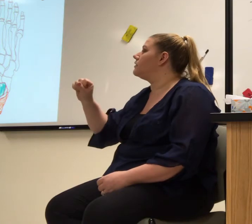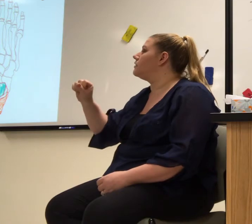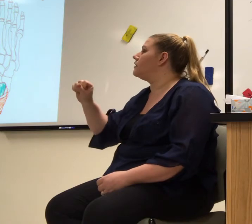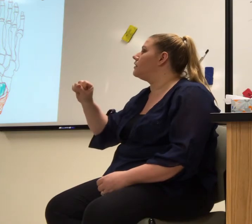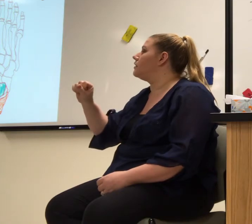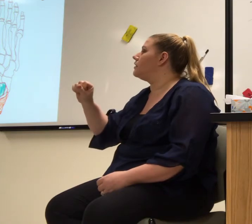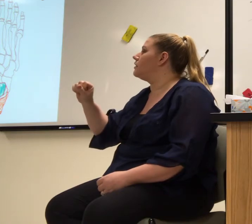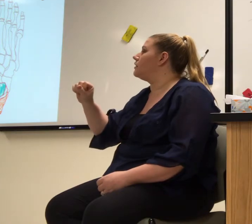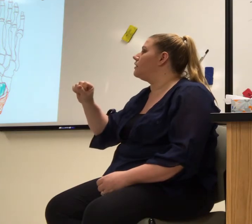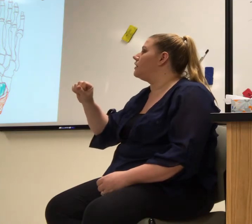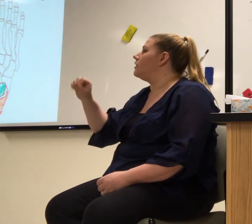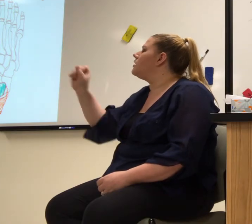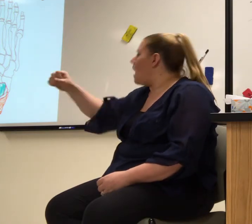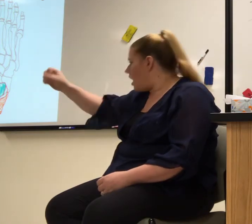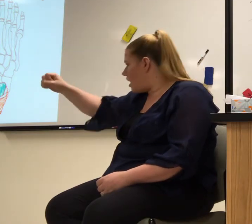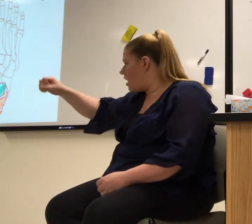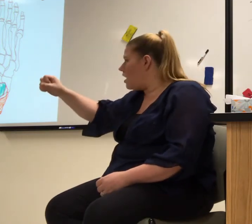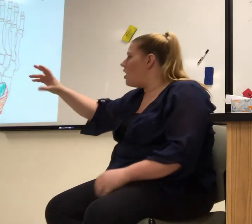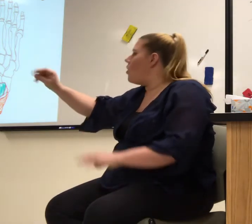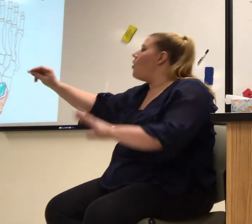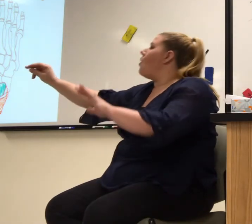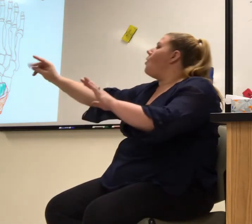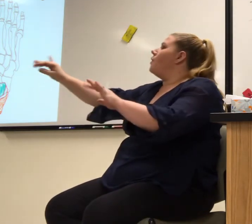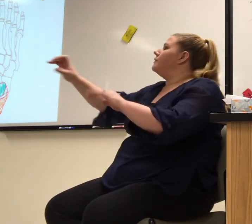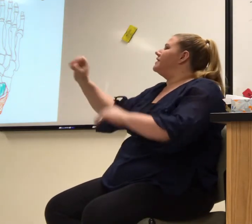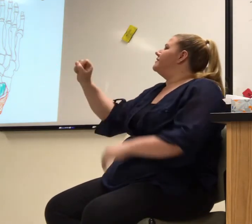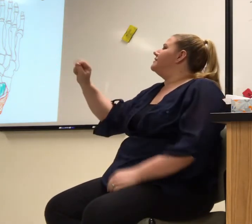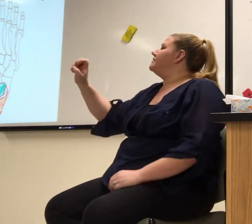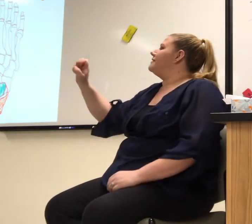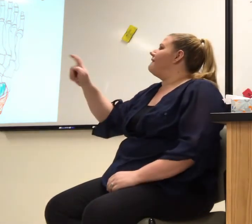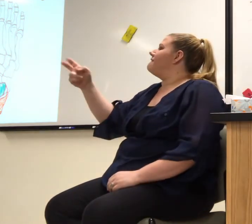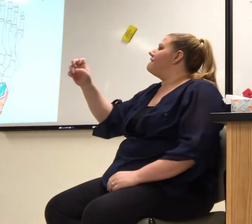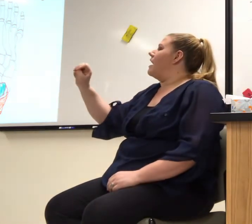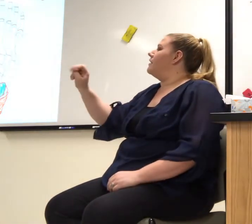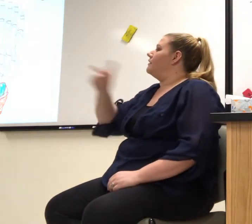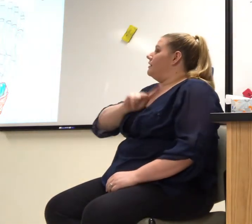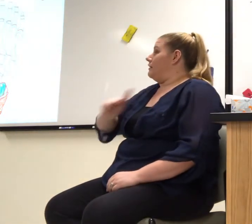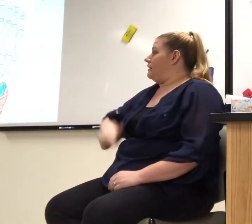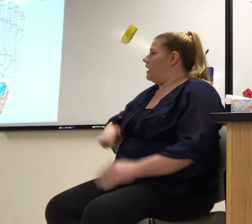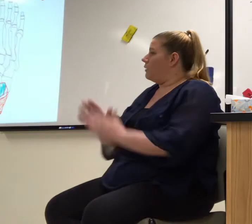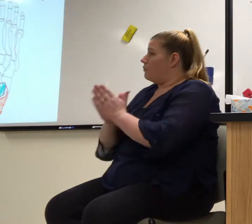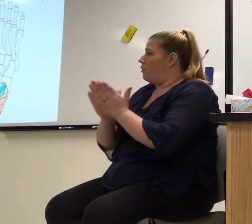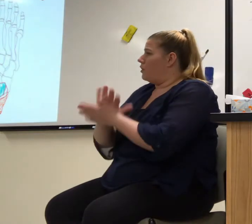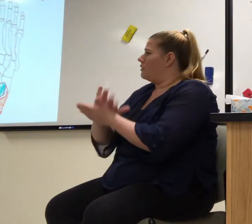let's do the rest. There's one bone called navicular.